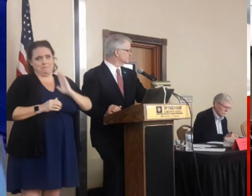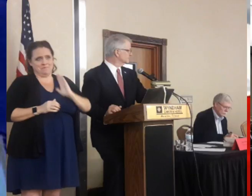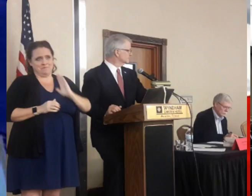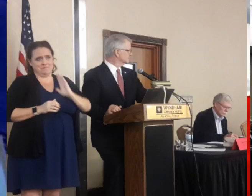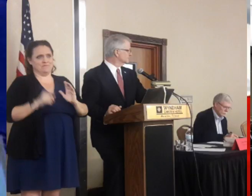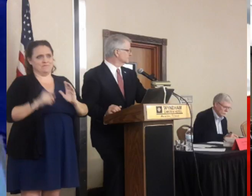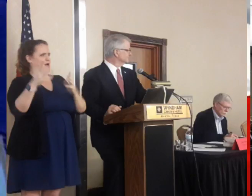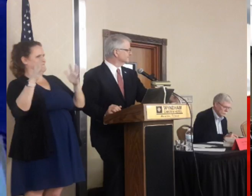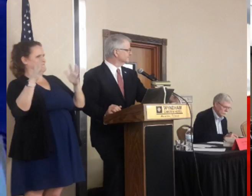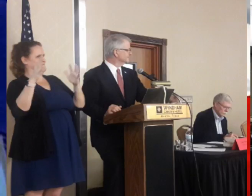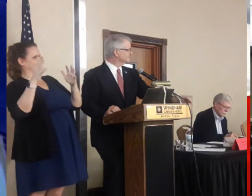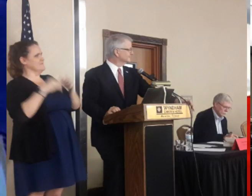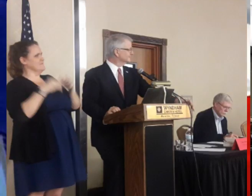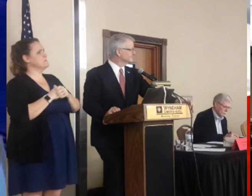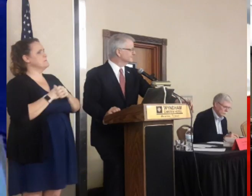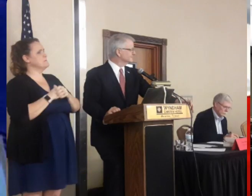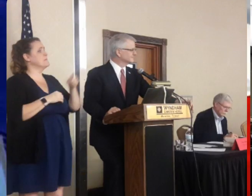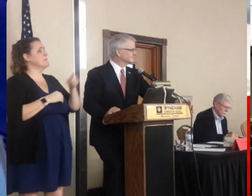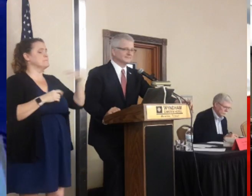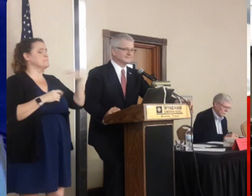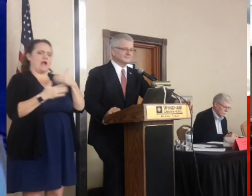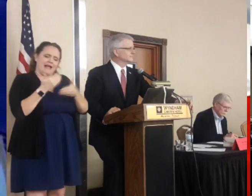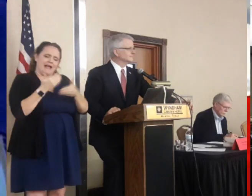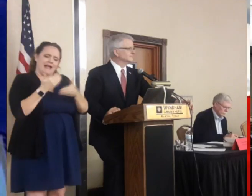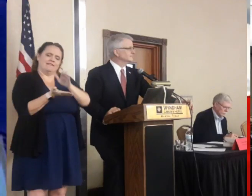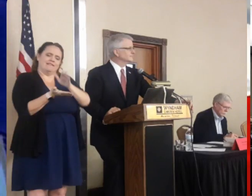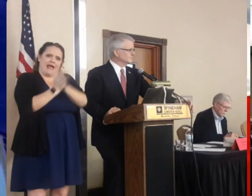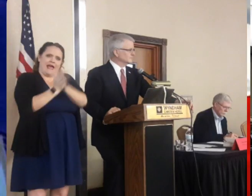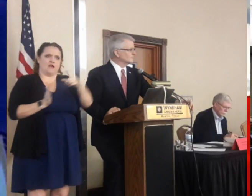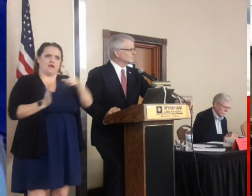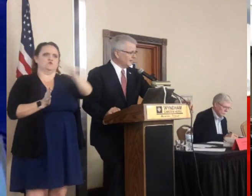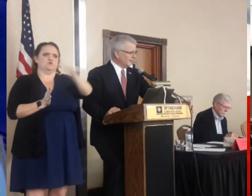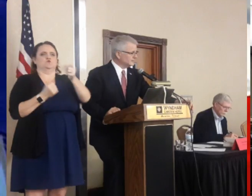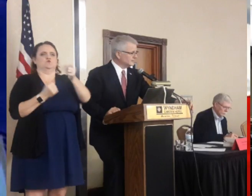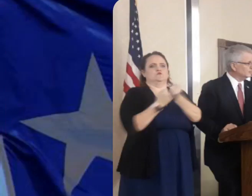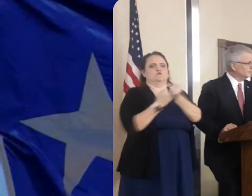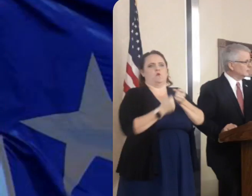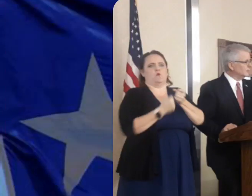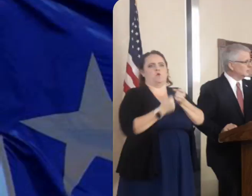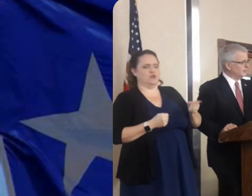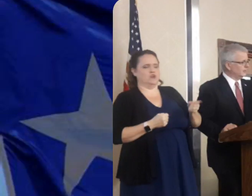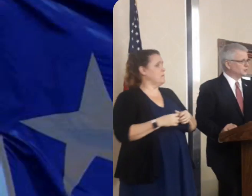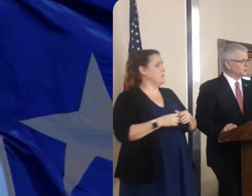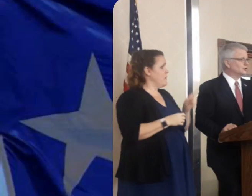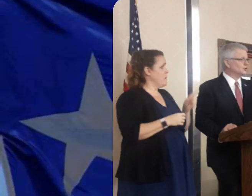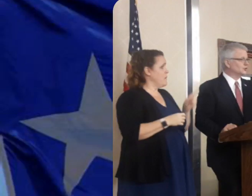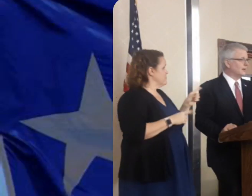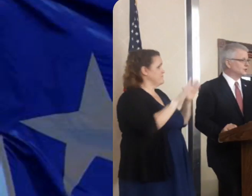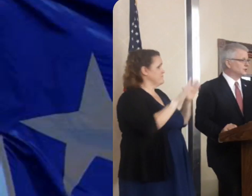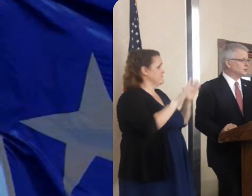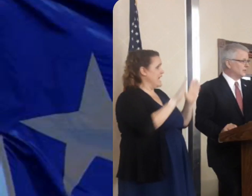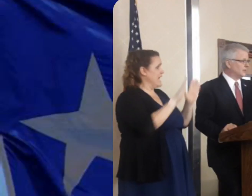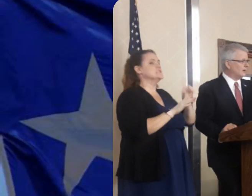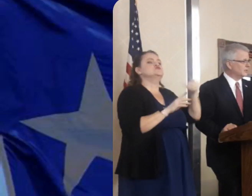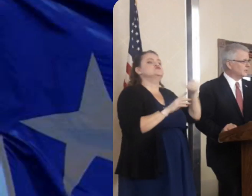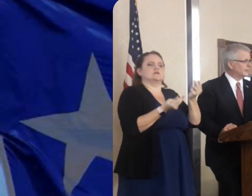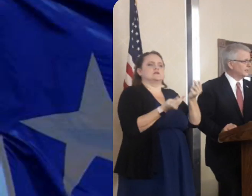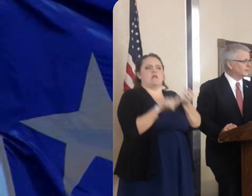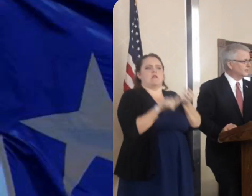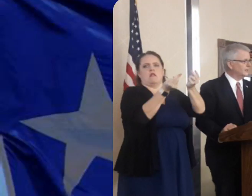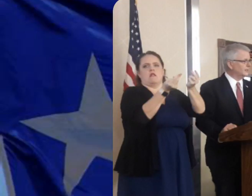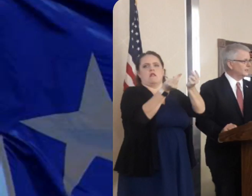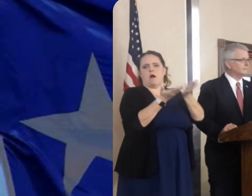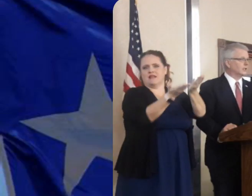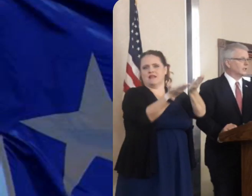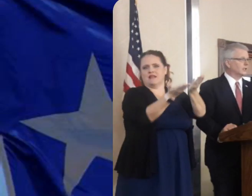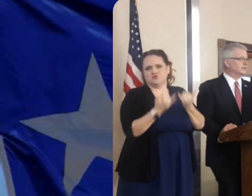And I would kindly ask you to support her. Thank you. Excellent. Well, then we're just doing nominations right now. We'll come back